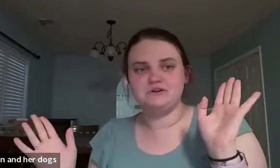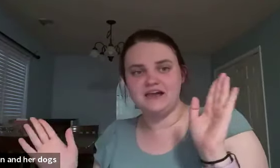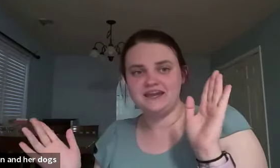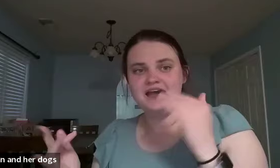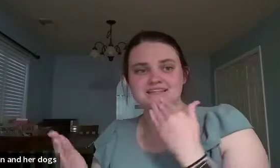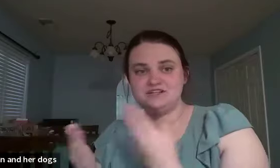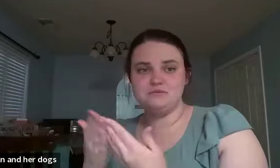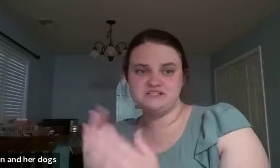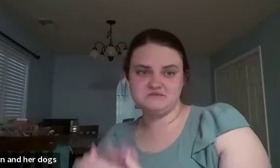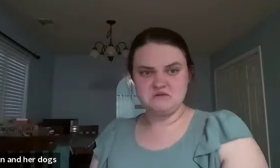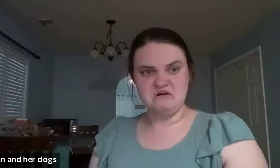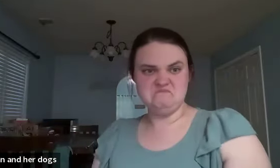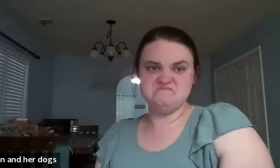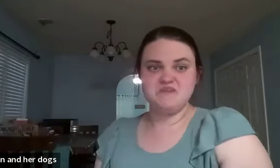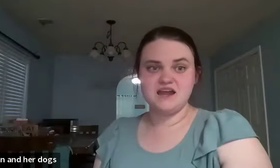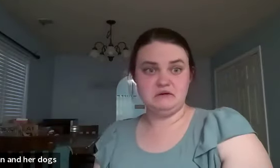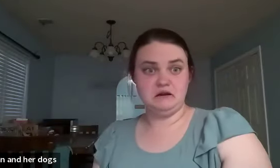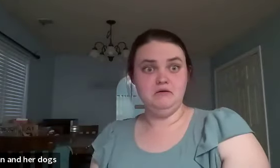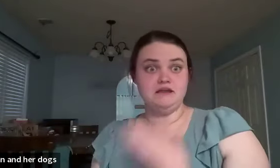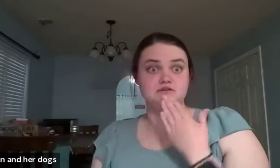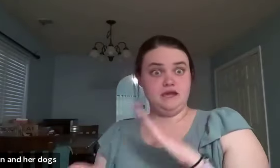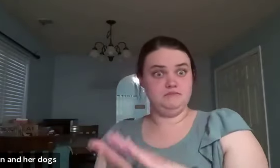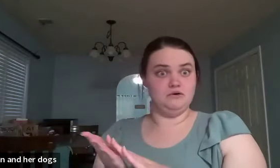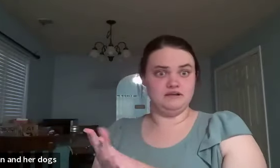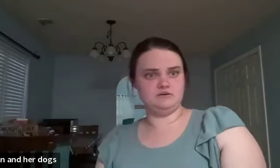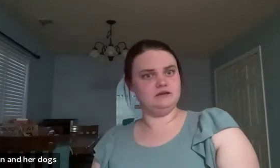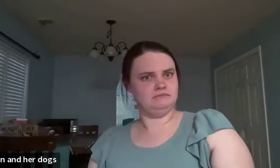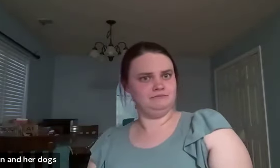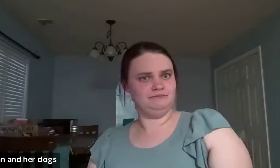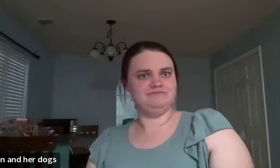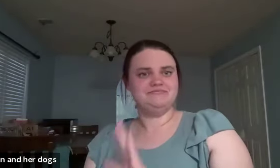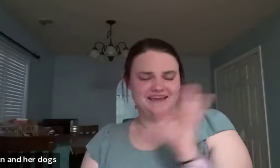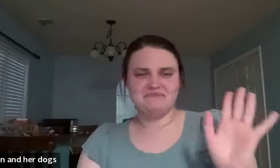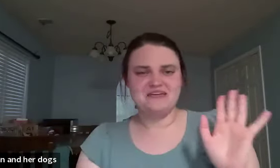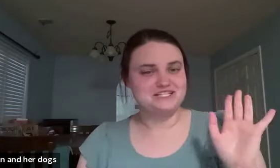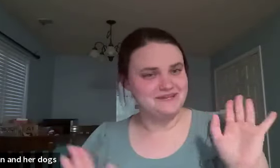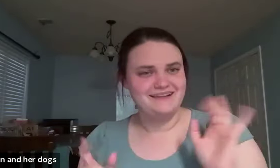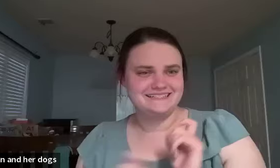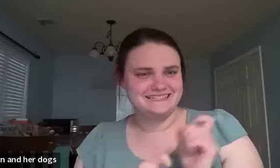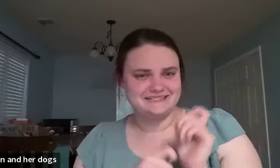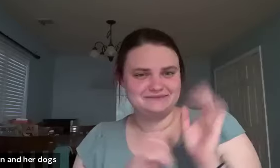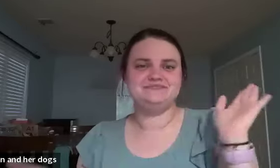were like, I said good morning to them and they were all mad. And I went, oh, okay, so bad morning. And they're like, but that's just me. I like to tease them.